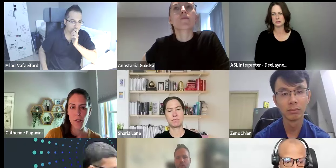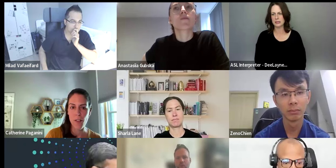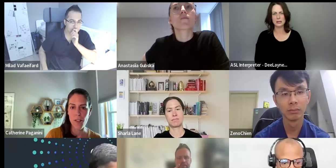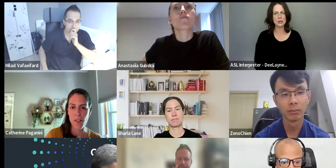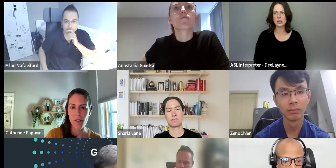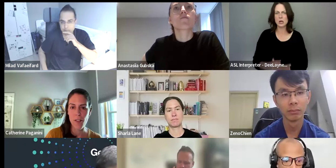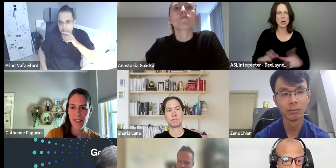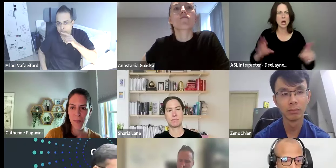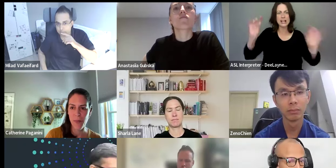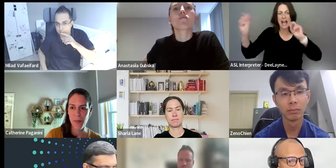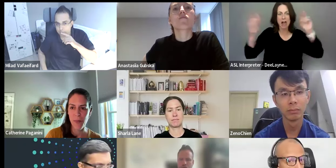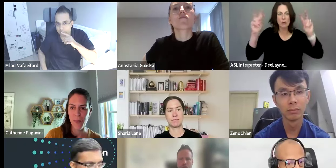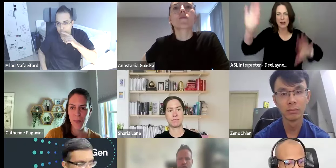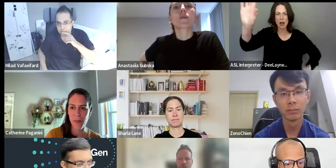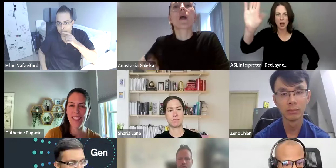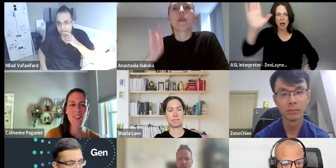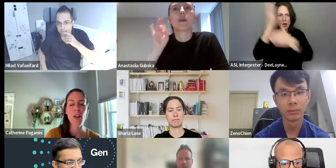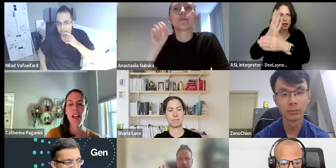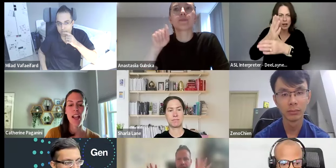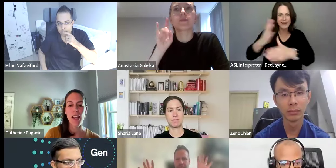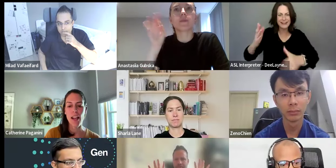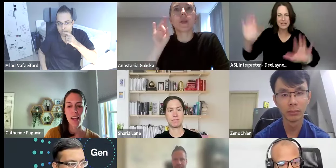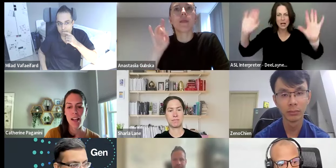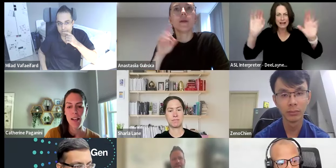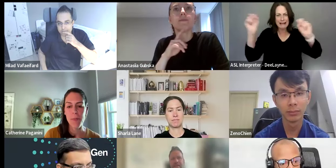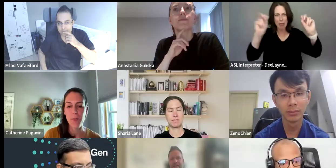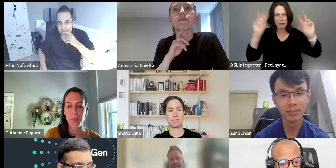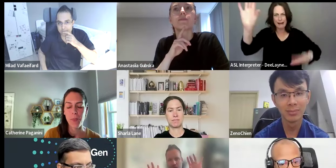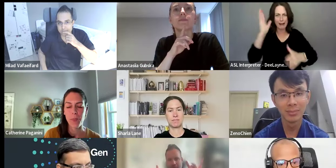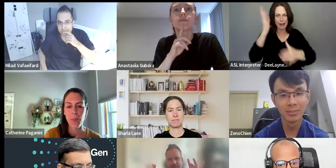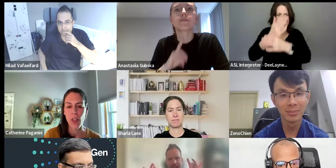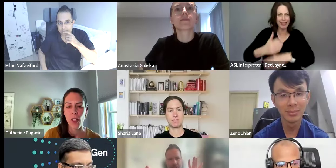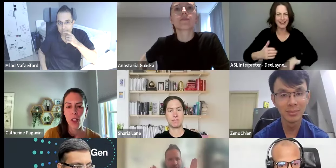Yeah, if I may just say something. So,